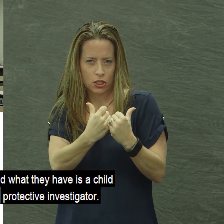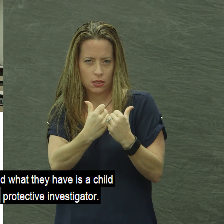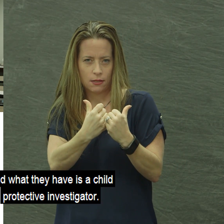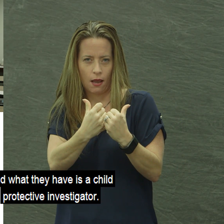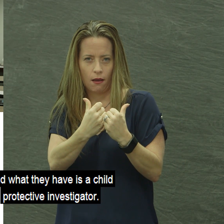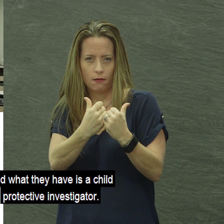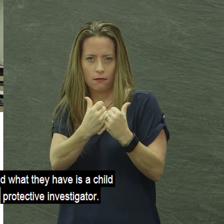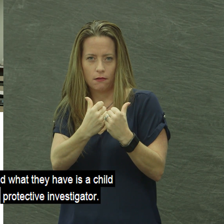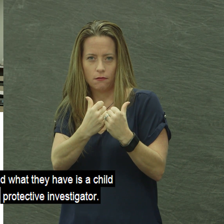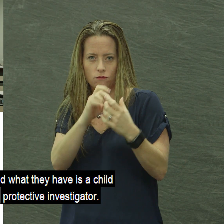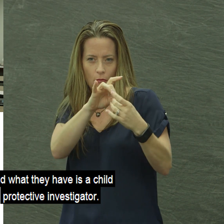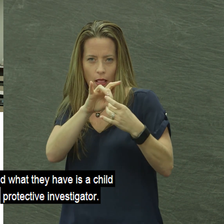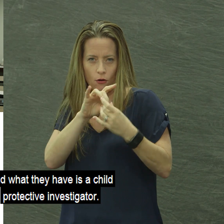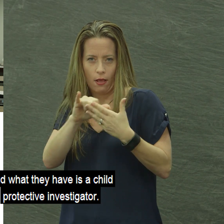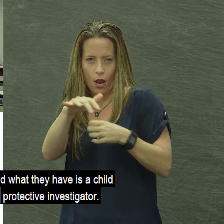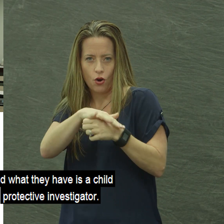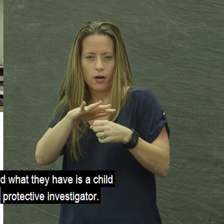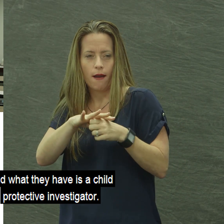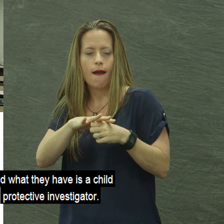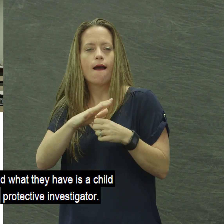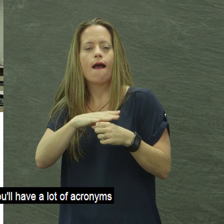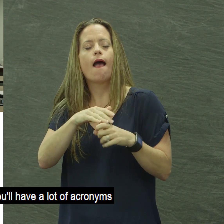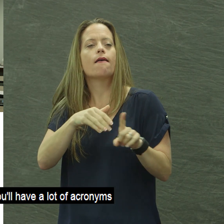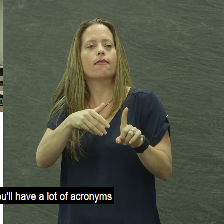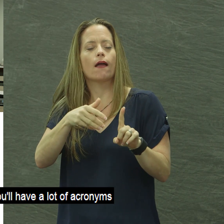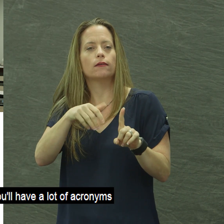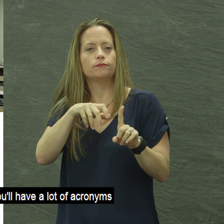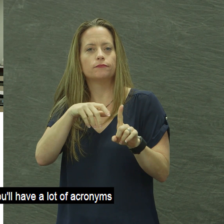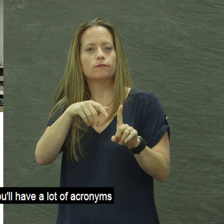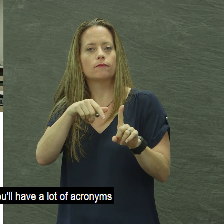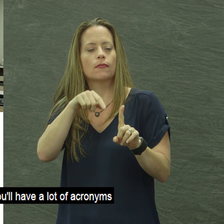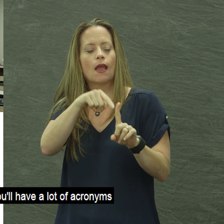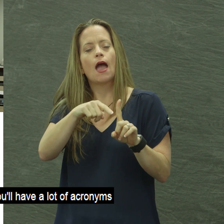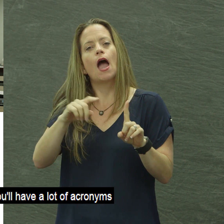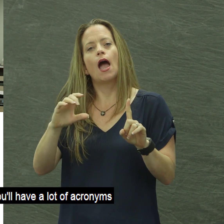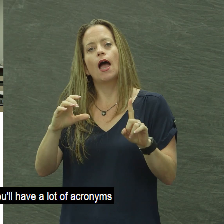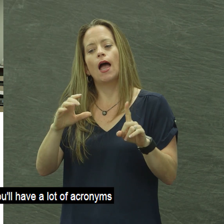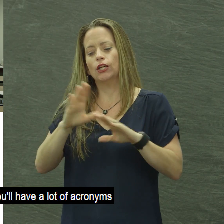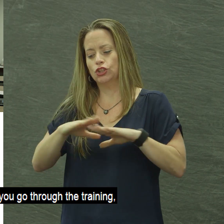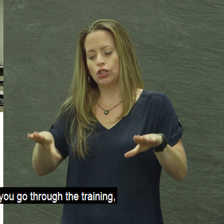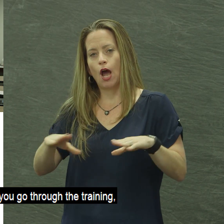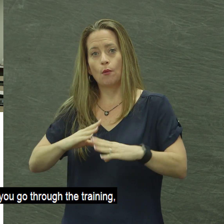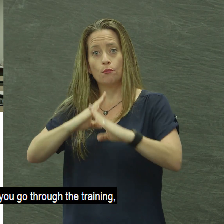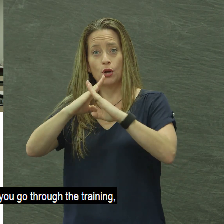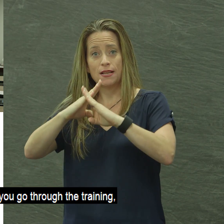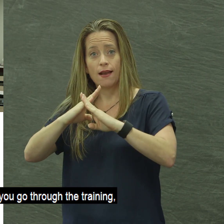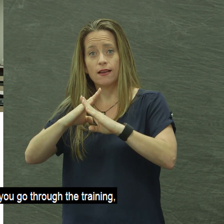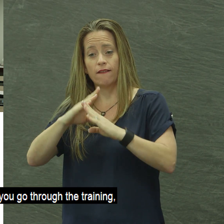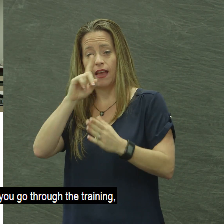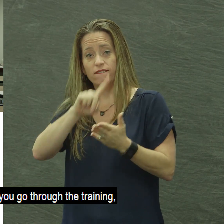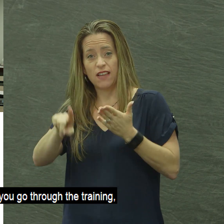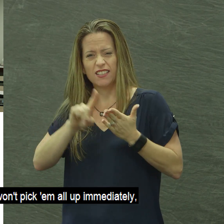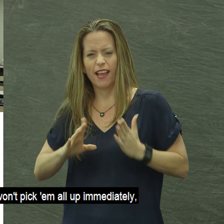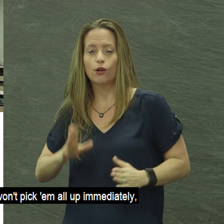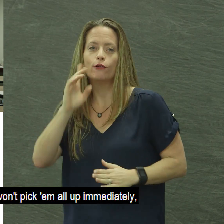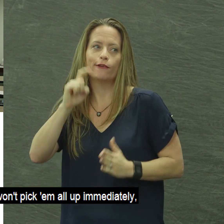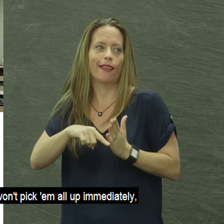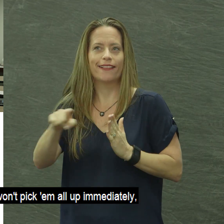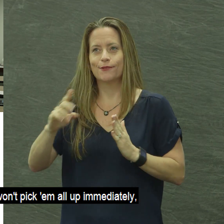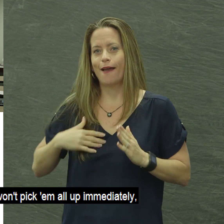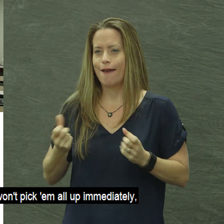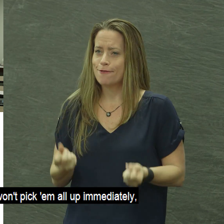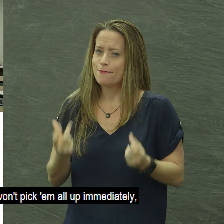And what they have is a child protective investigator. You'll have a lot of acronyms as you go through the training,